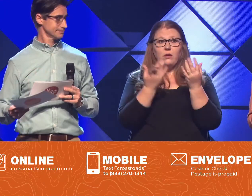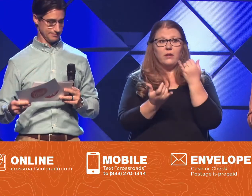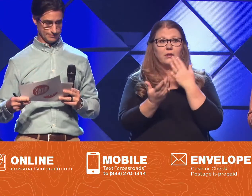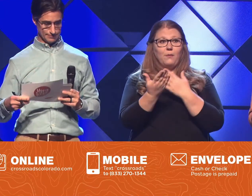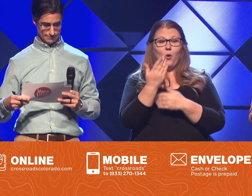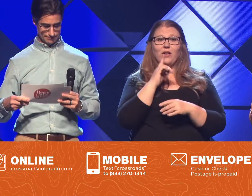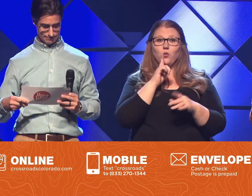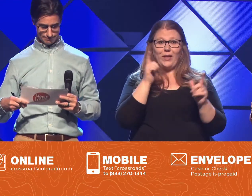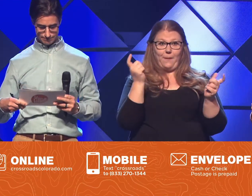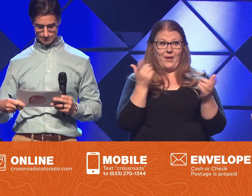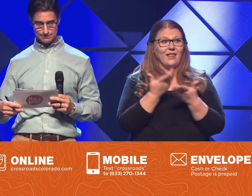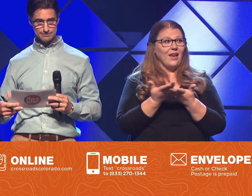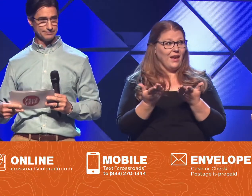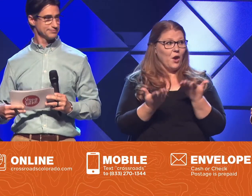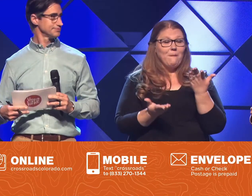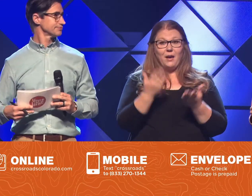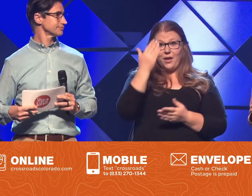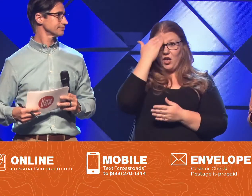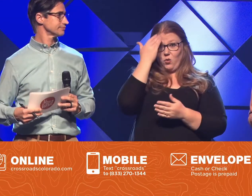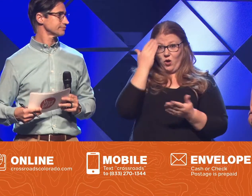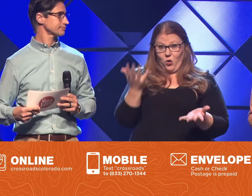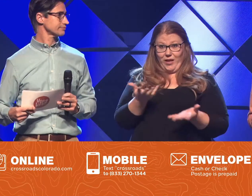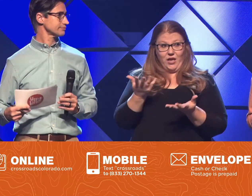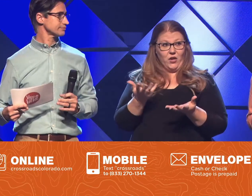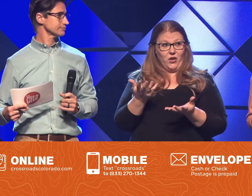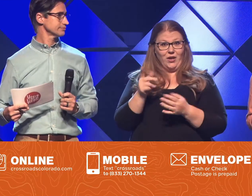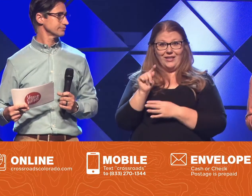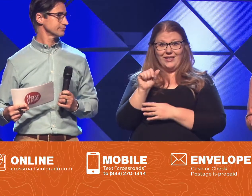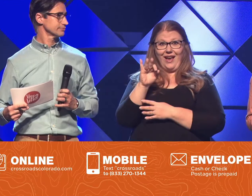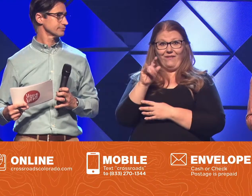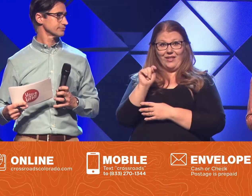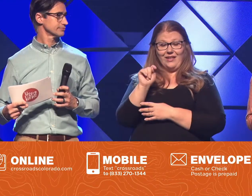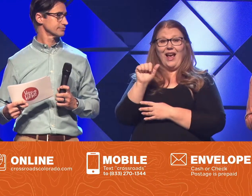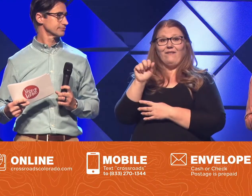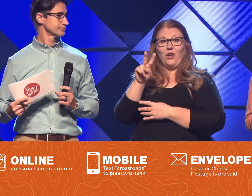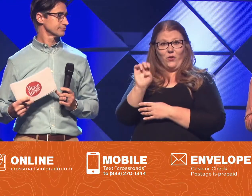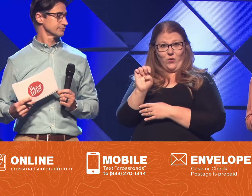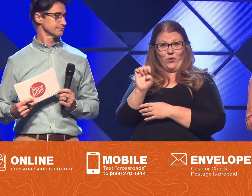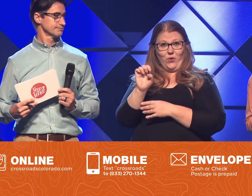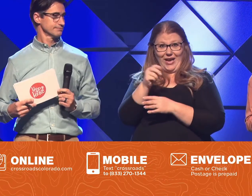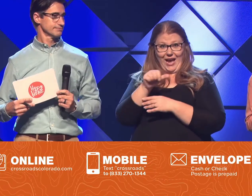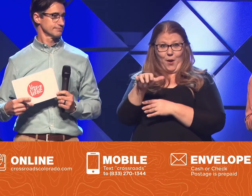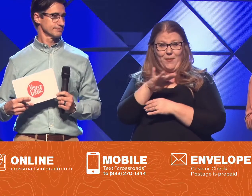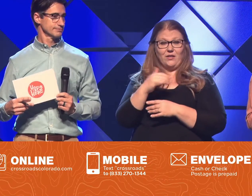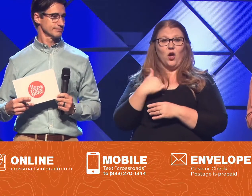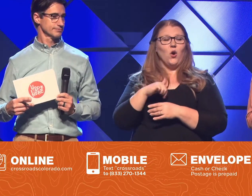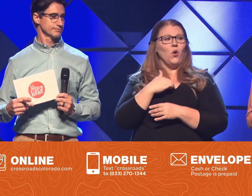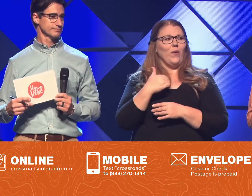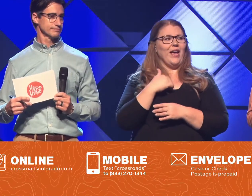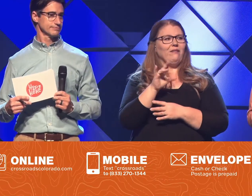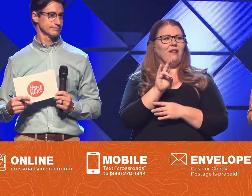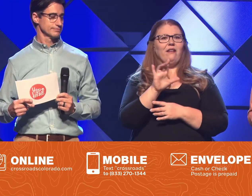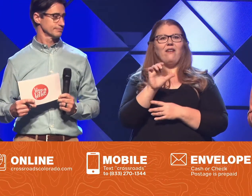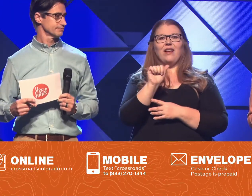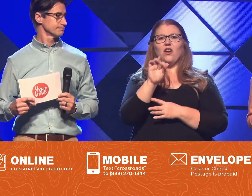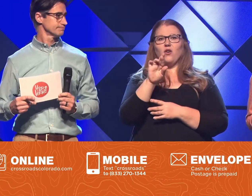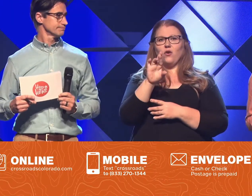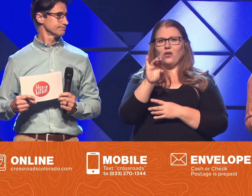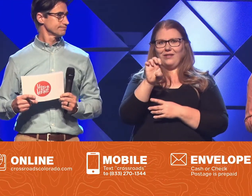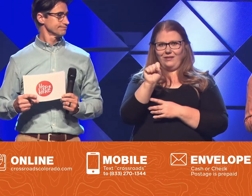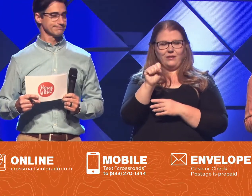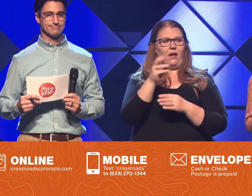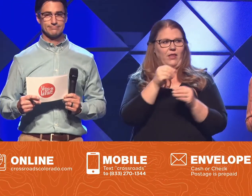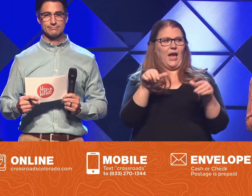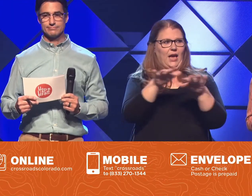deal. You might be aware that here on our Taft Avenue campus, we sit on 75 acres of land. We have been